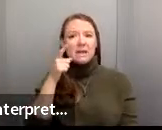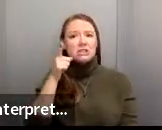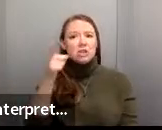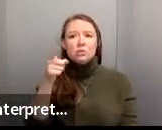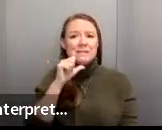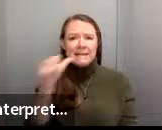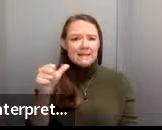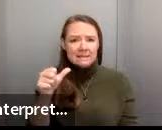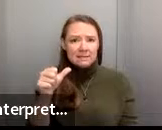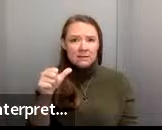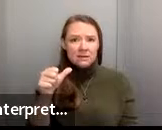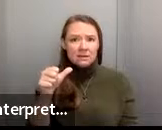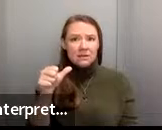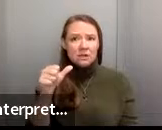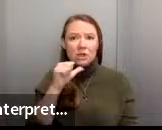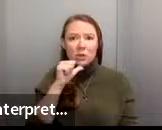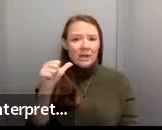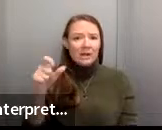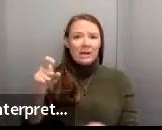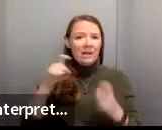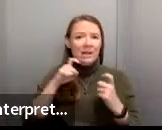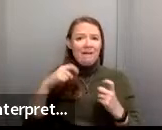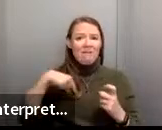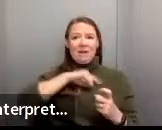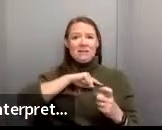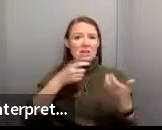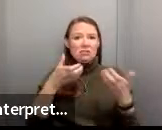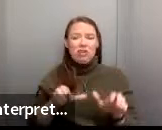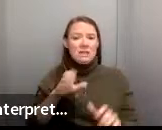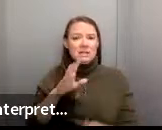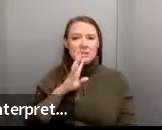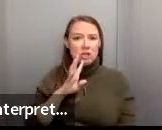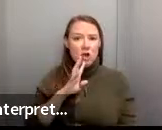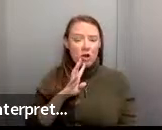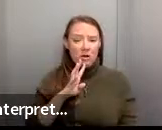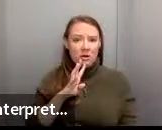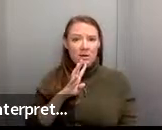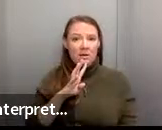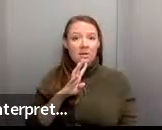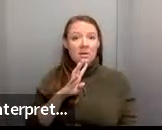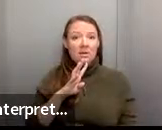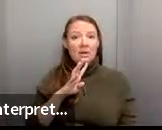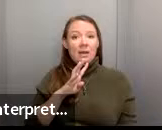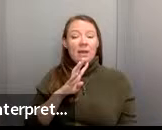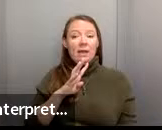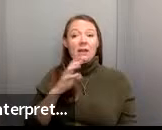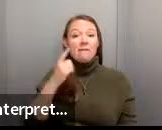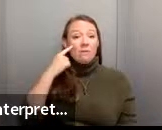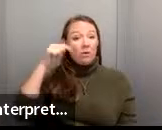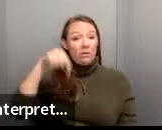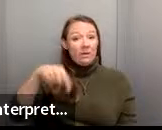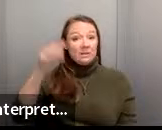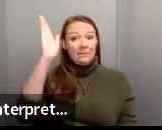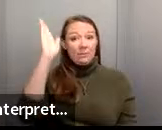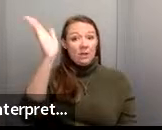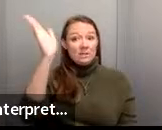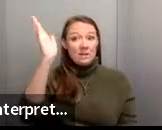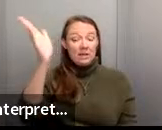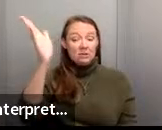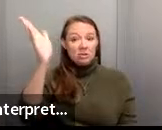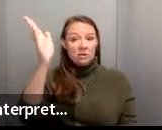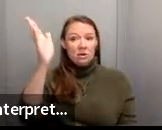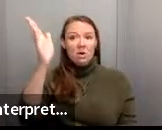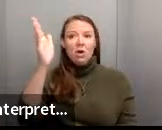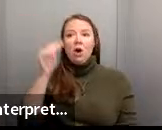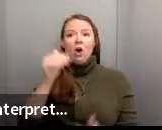didn't. You didn't really give us a chance to talk. And as a presentation, I mean, all too